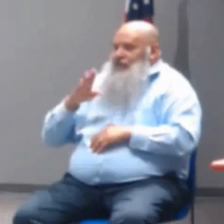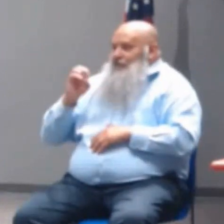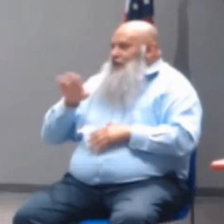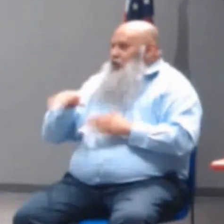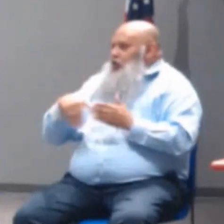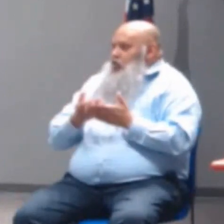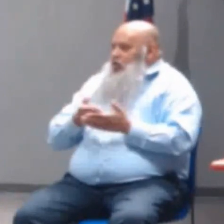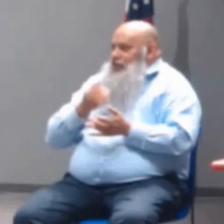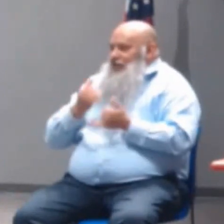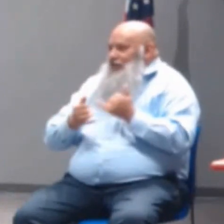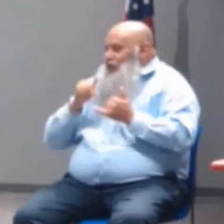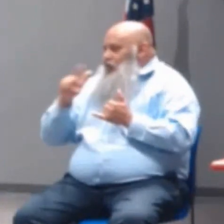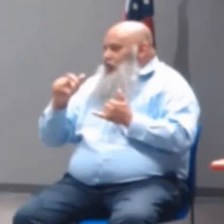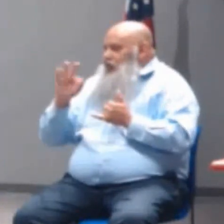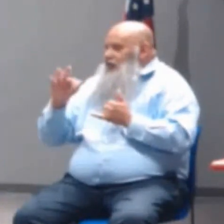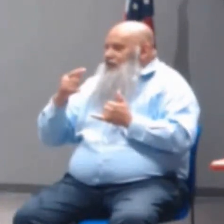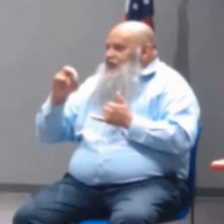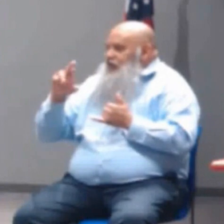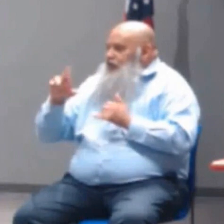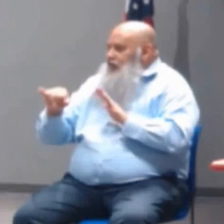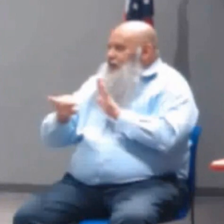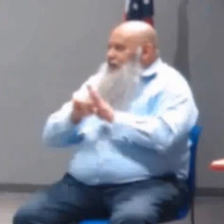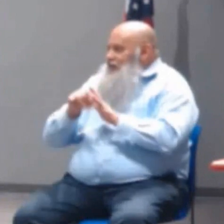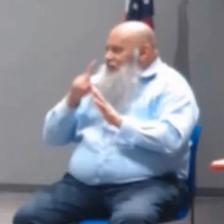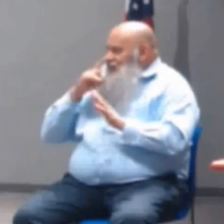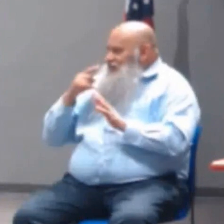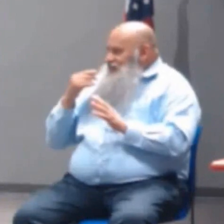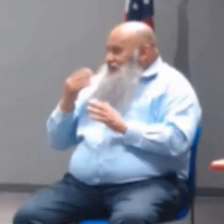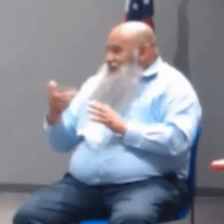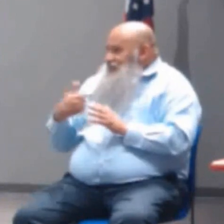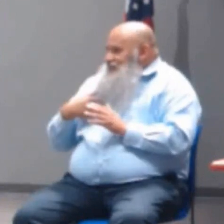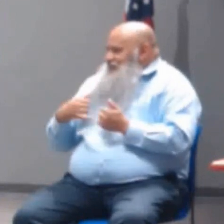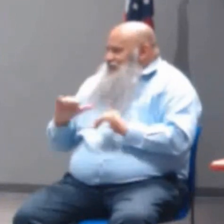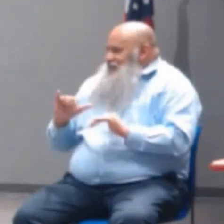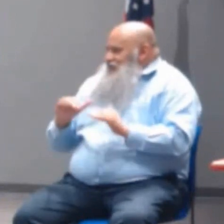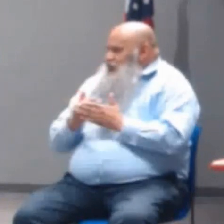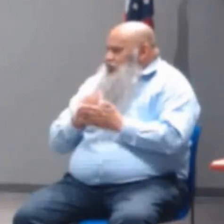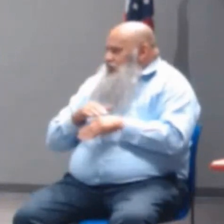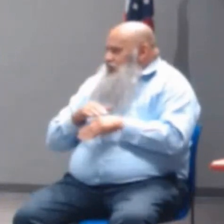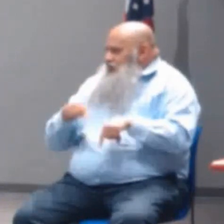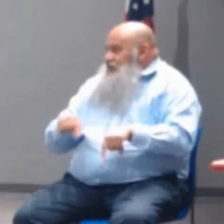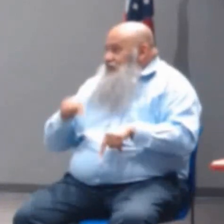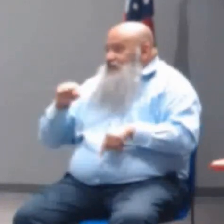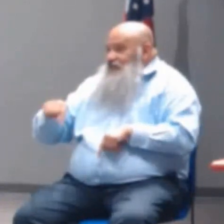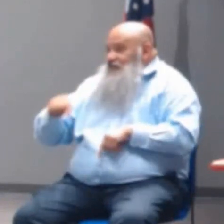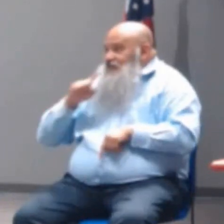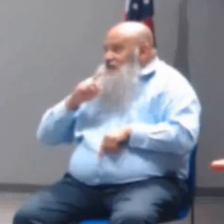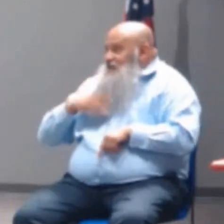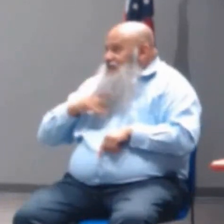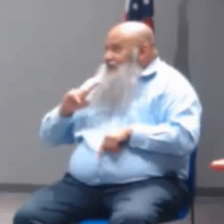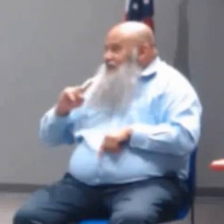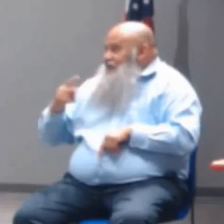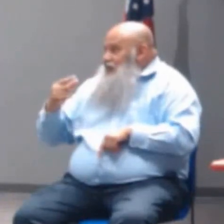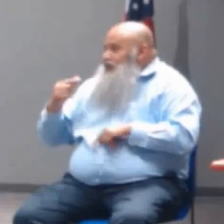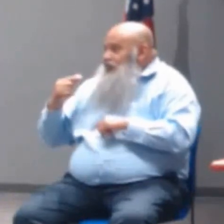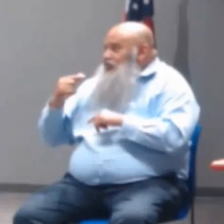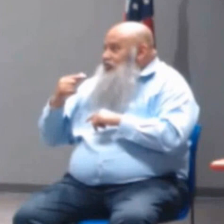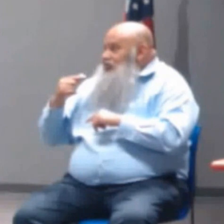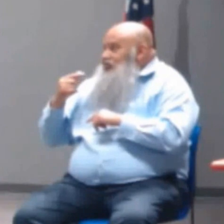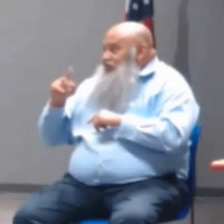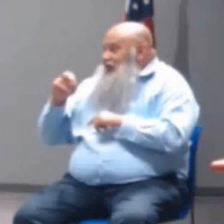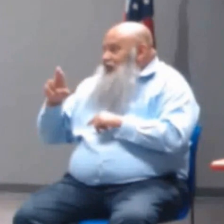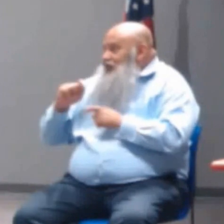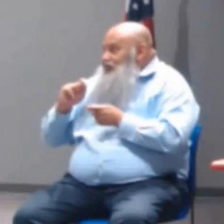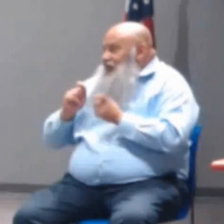of gender identity, because I'm still actually kind of new at this. This is, believe it or not, my first gender transition. So.